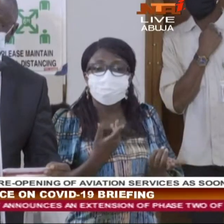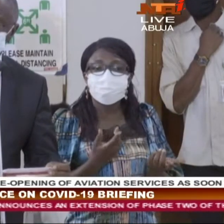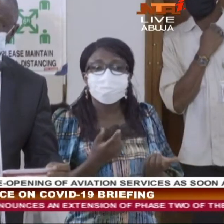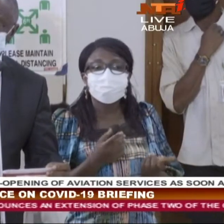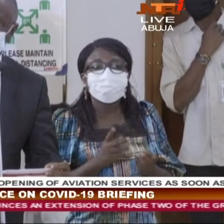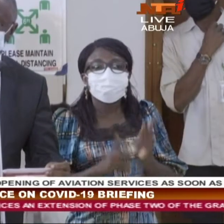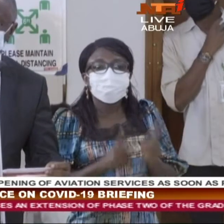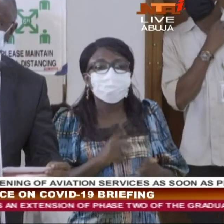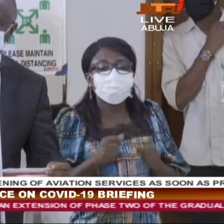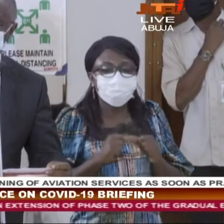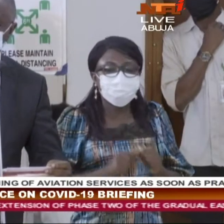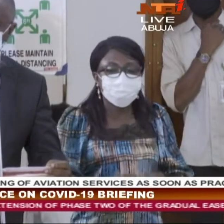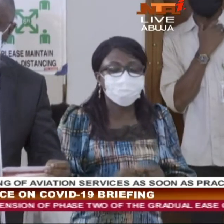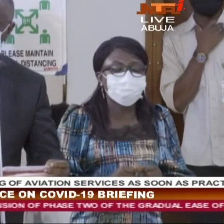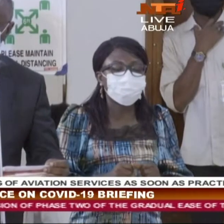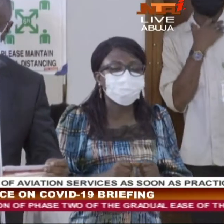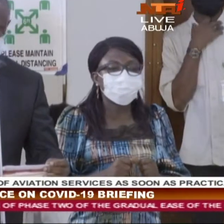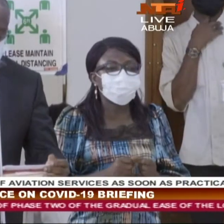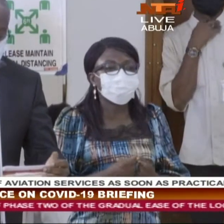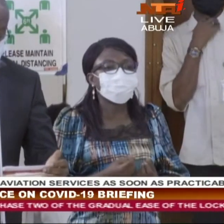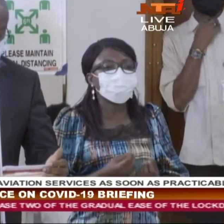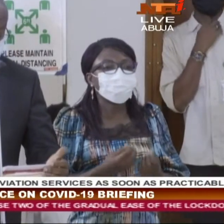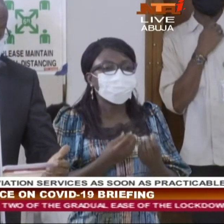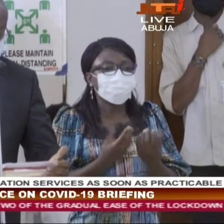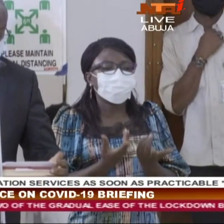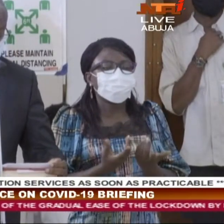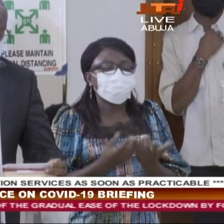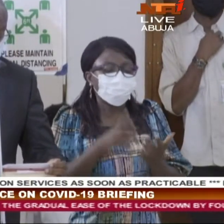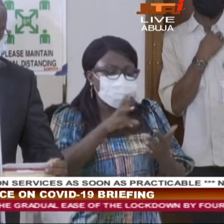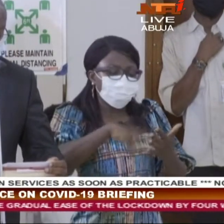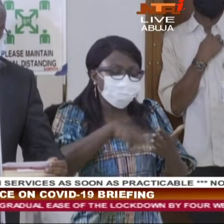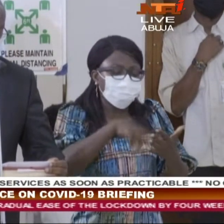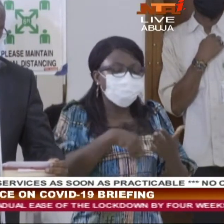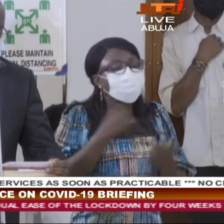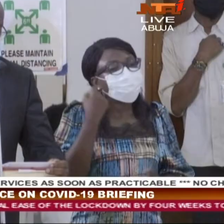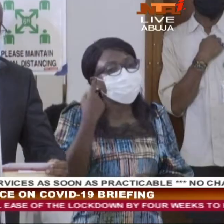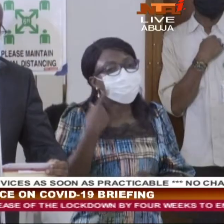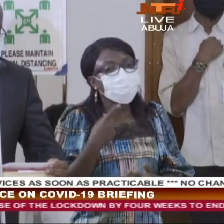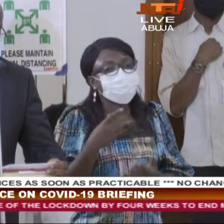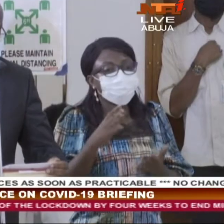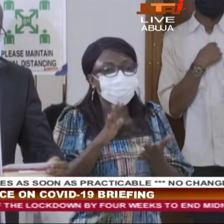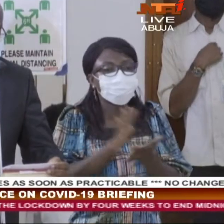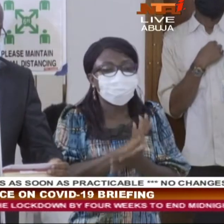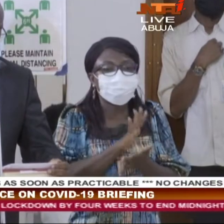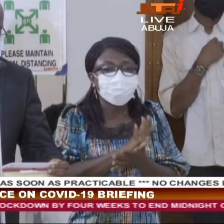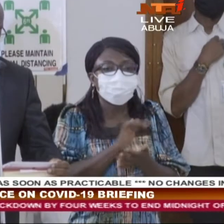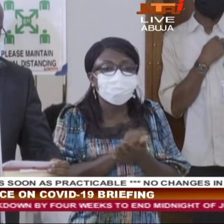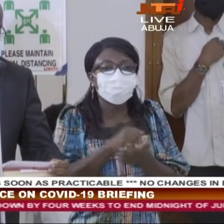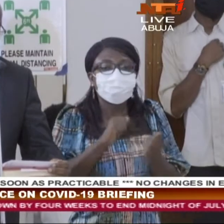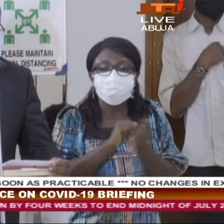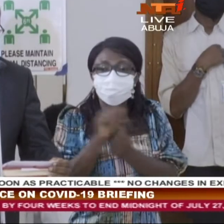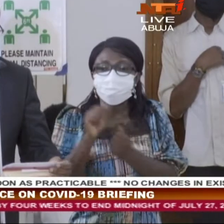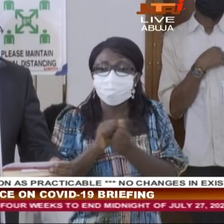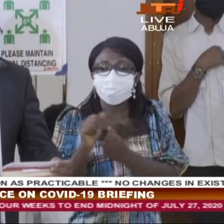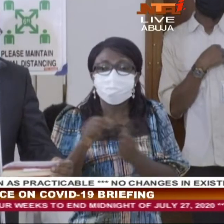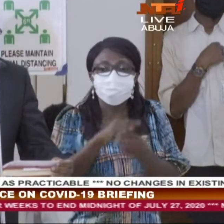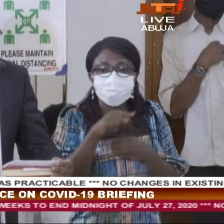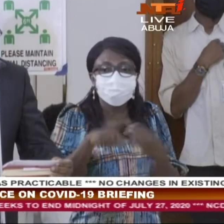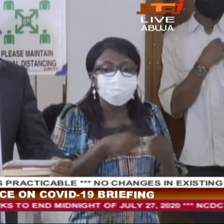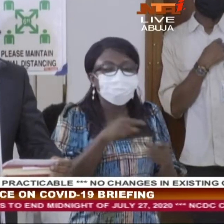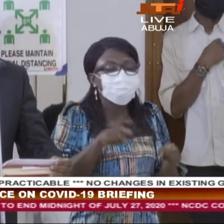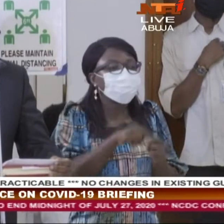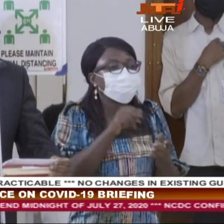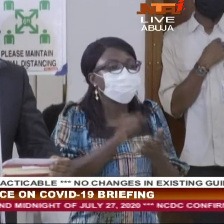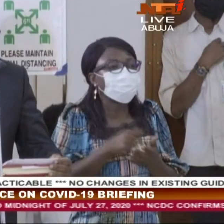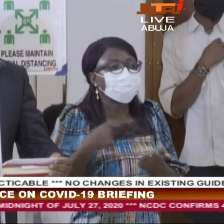the document that's been circulated so that you can generate further discourse